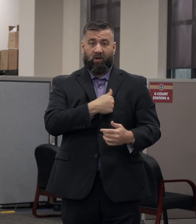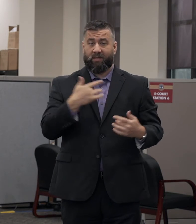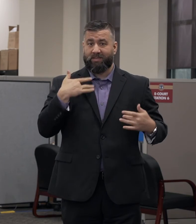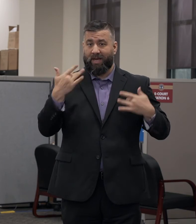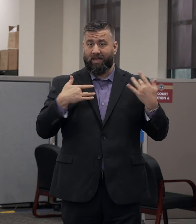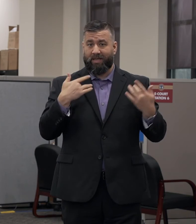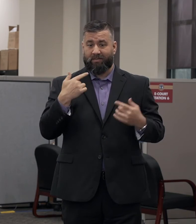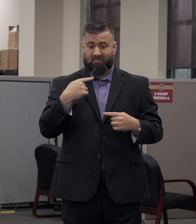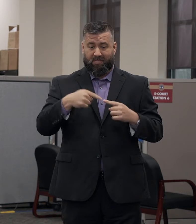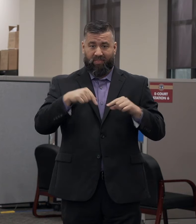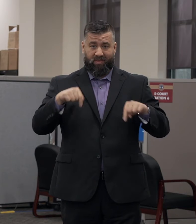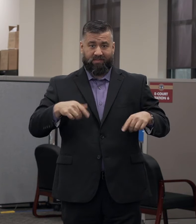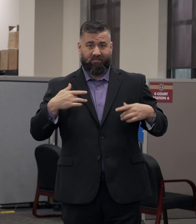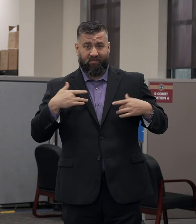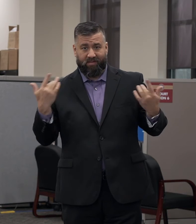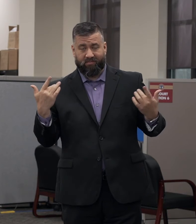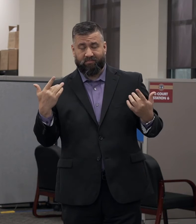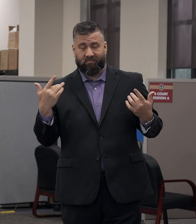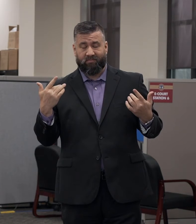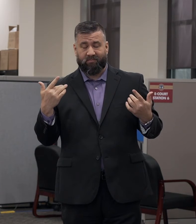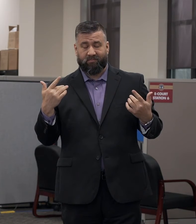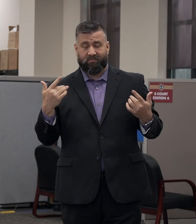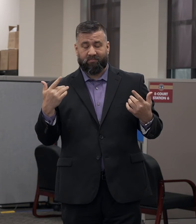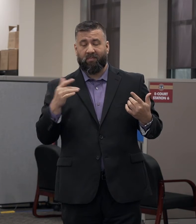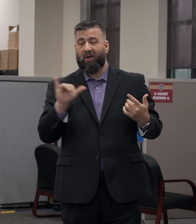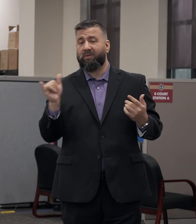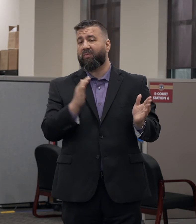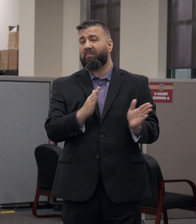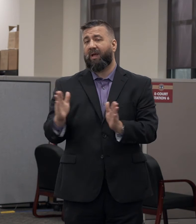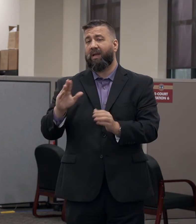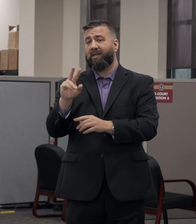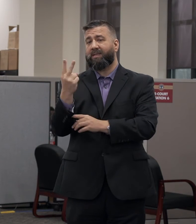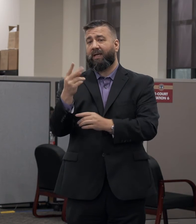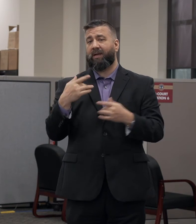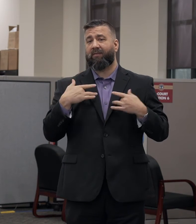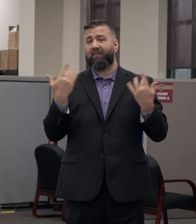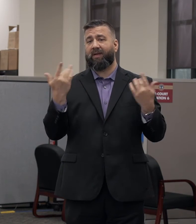We'll be planning a second event on March 25th.